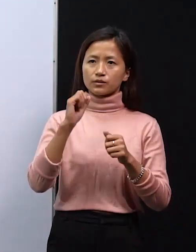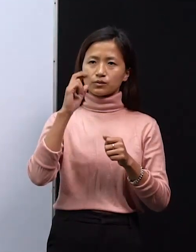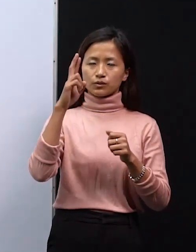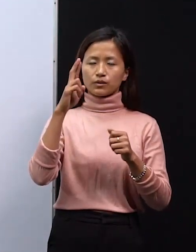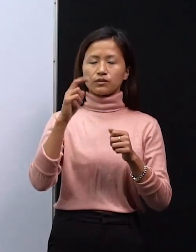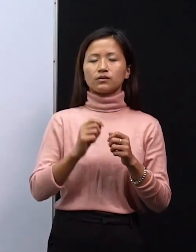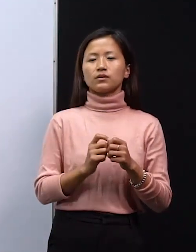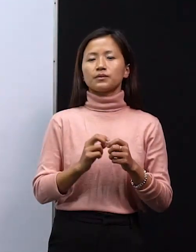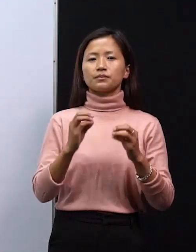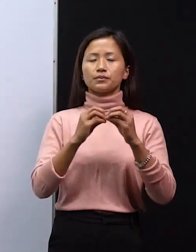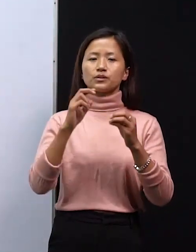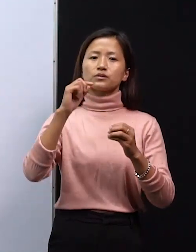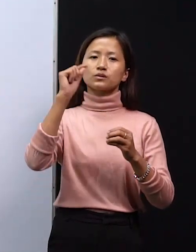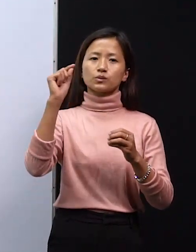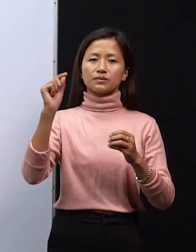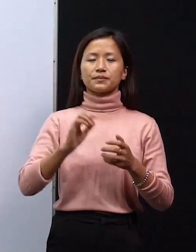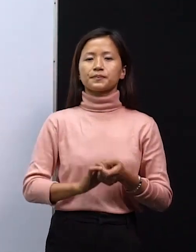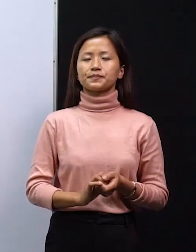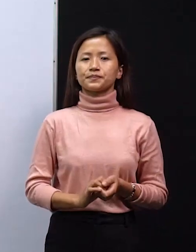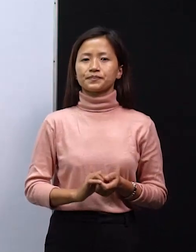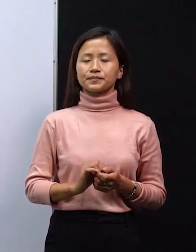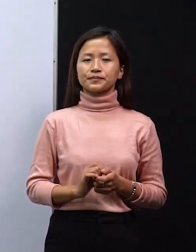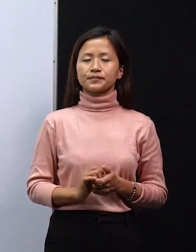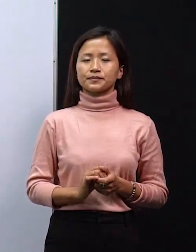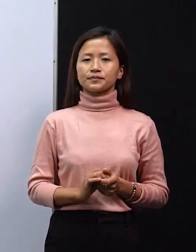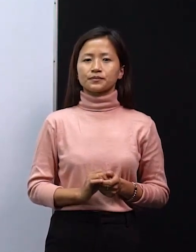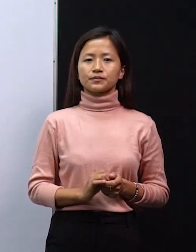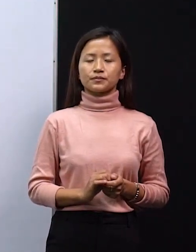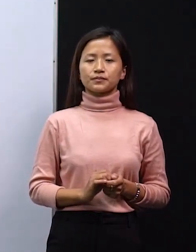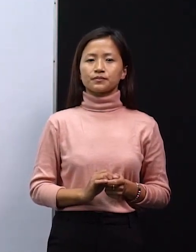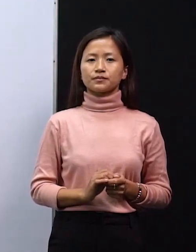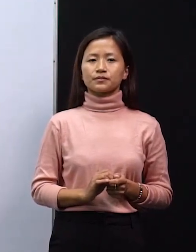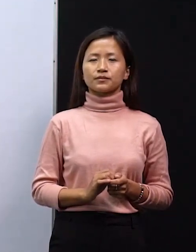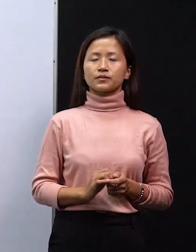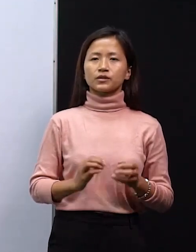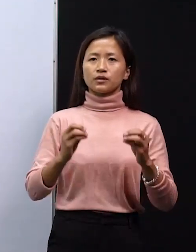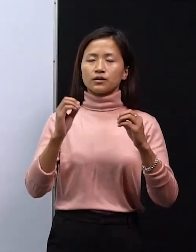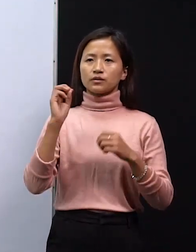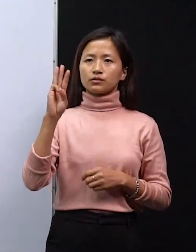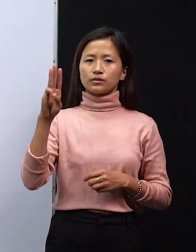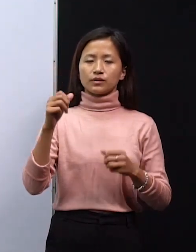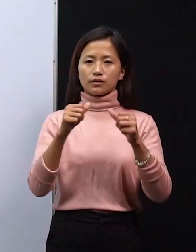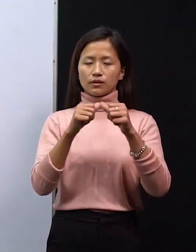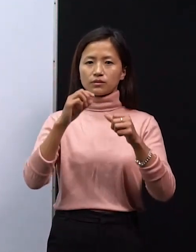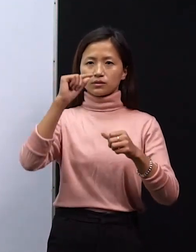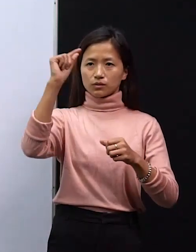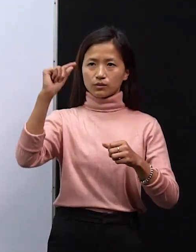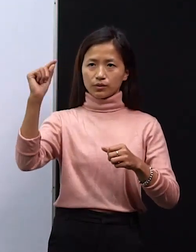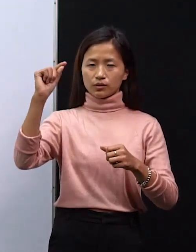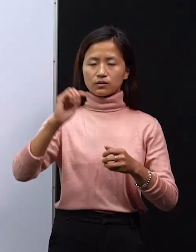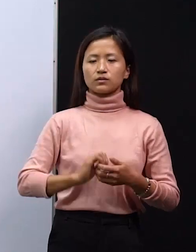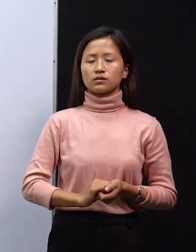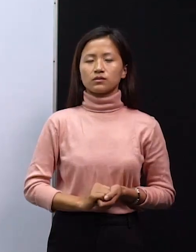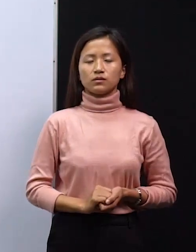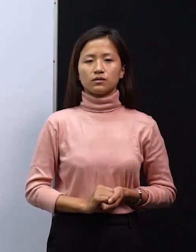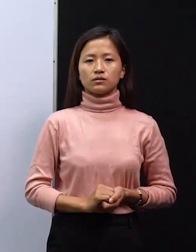square, a square, b square. We can see two like terms. So we will simplify them. So we will write 3s square. Now, if you look